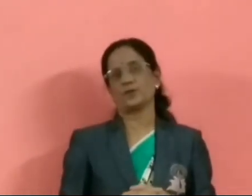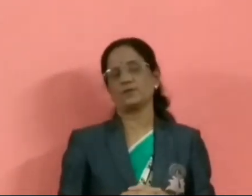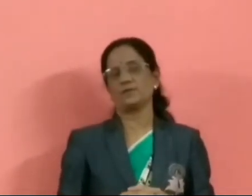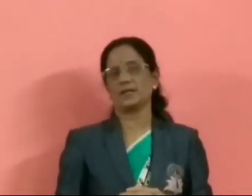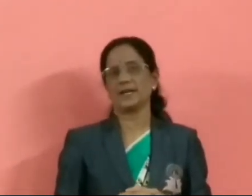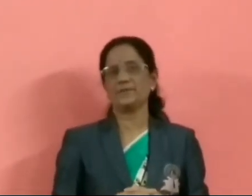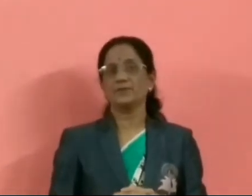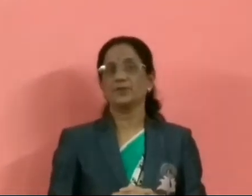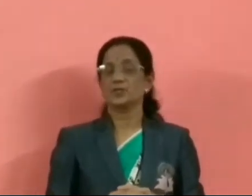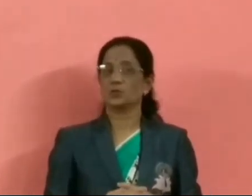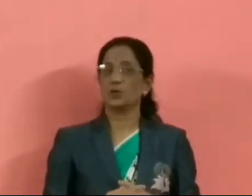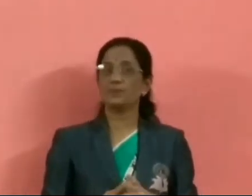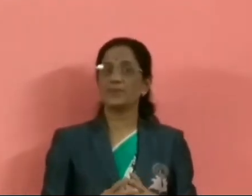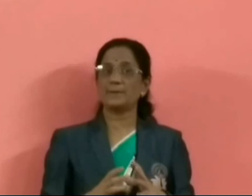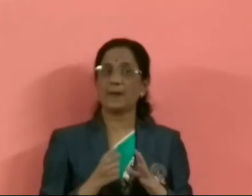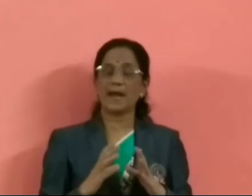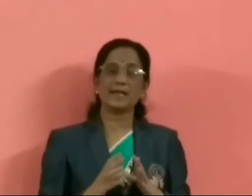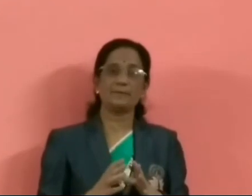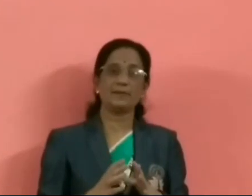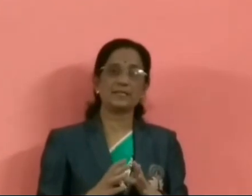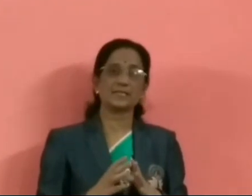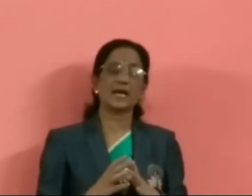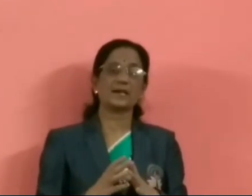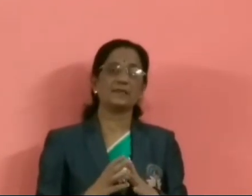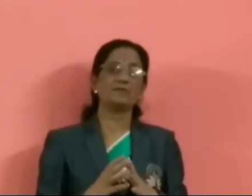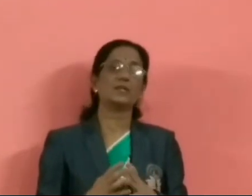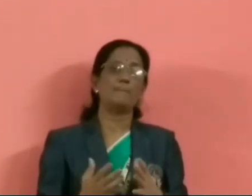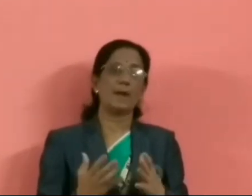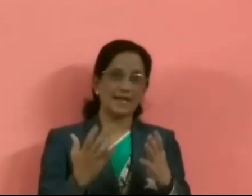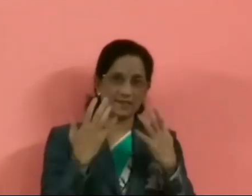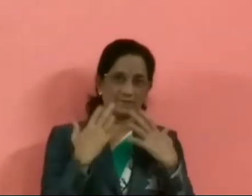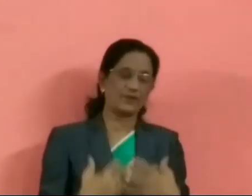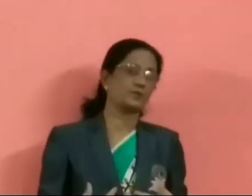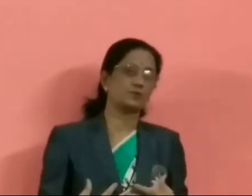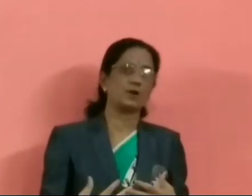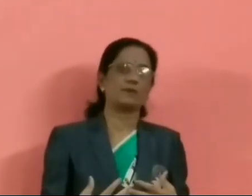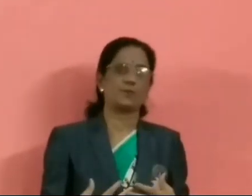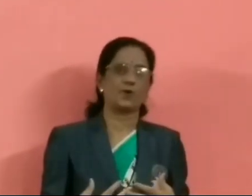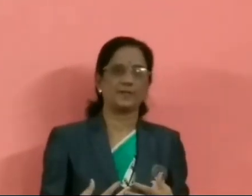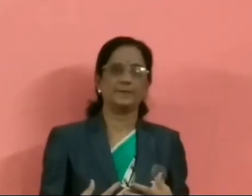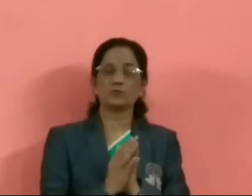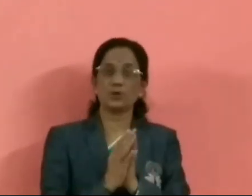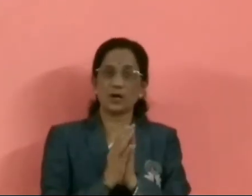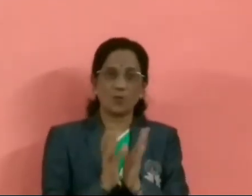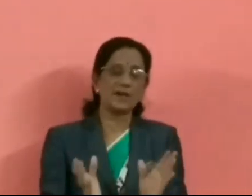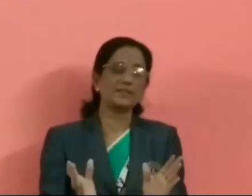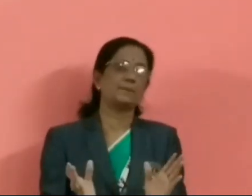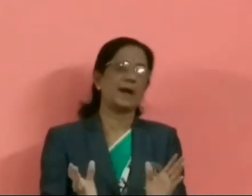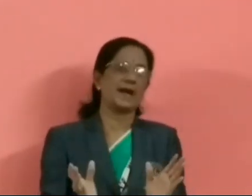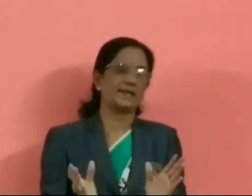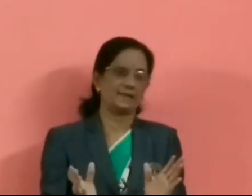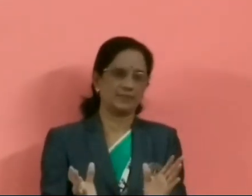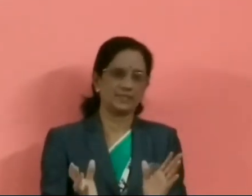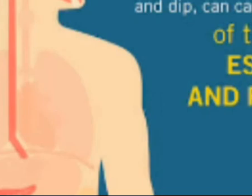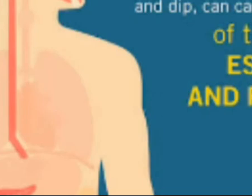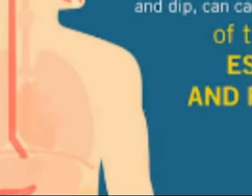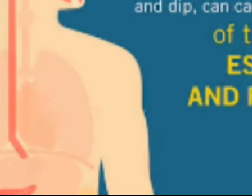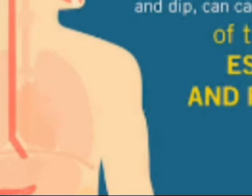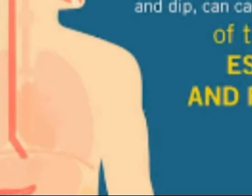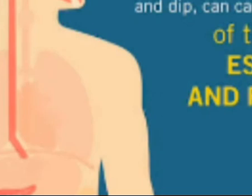our life, so that bad habits are giving the bad effect to our body. To avoid the bad habits,